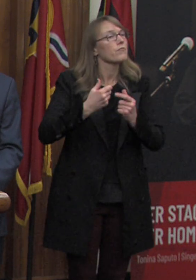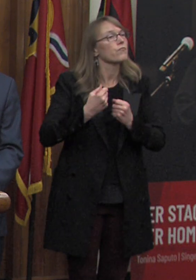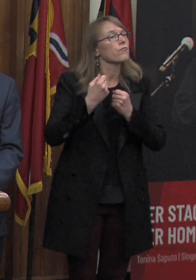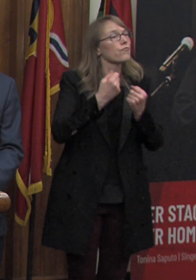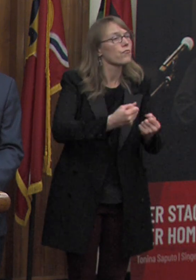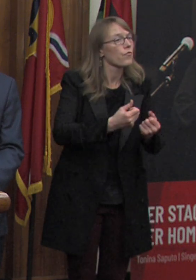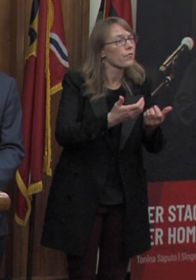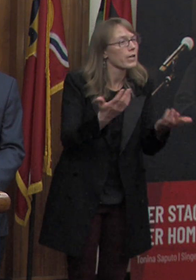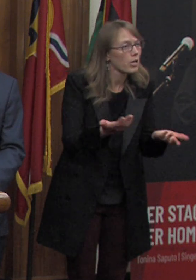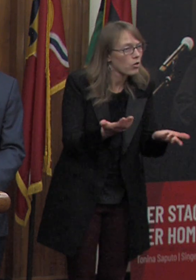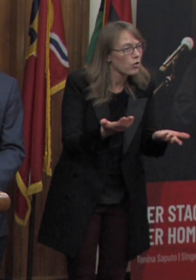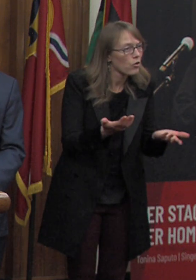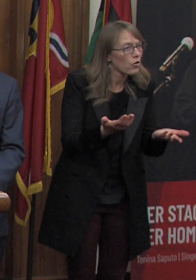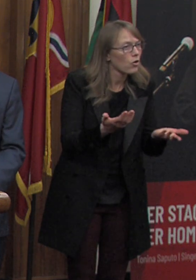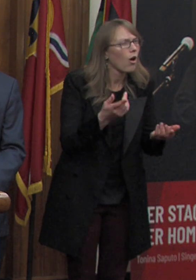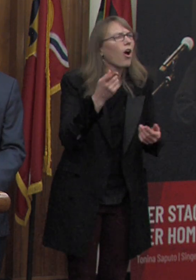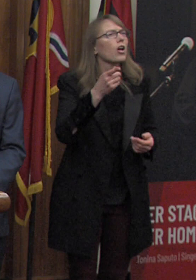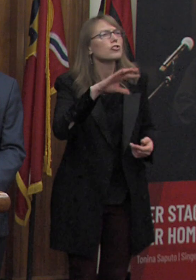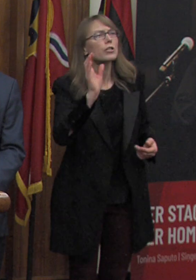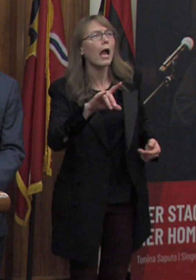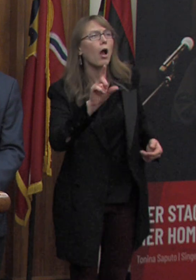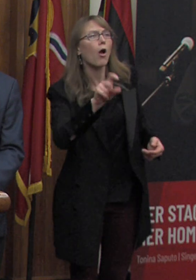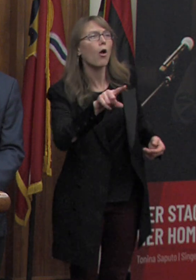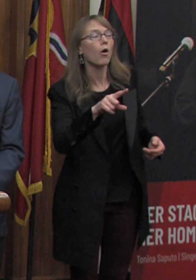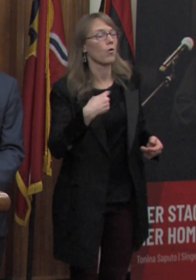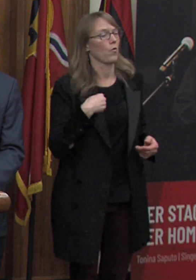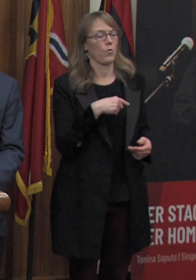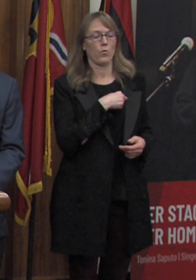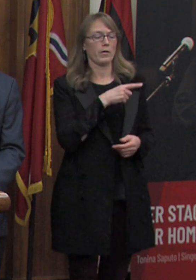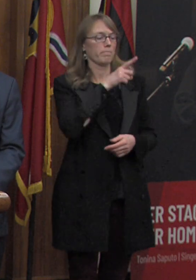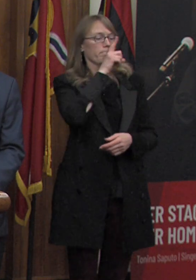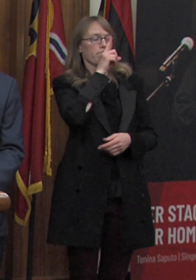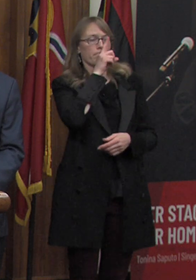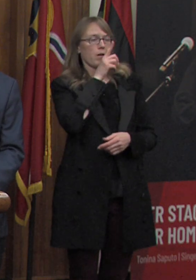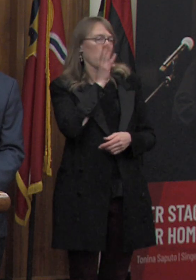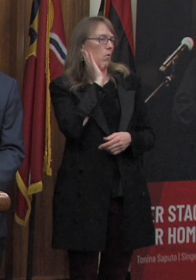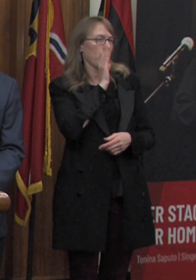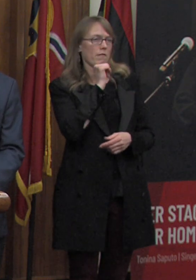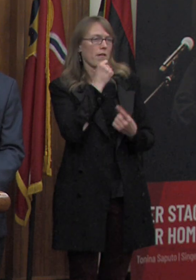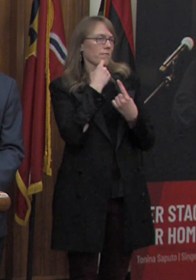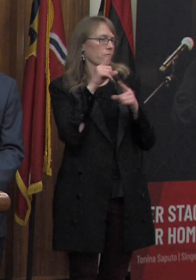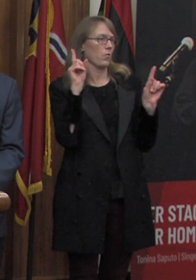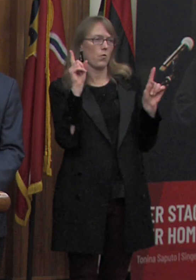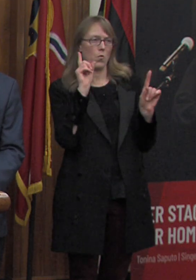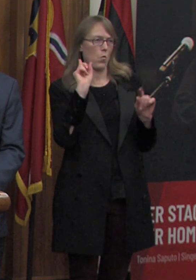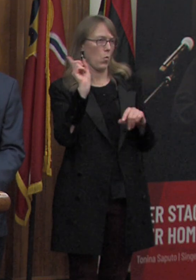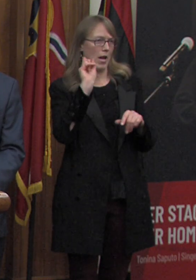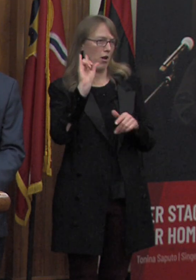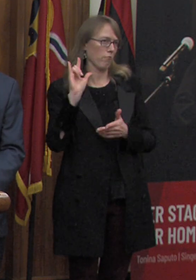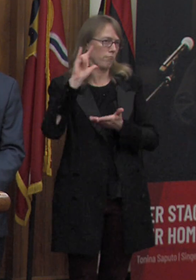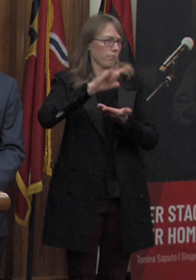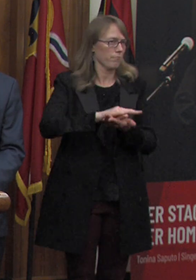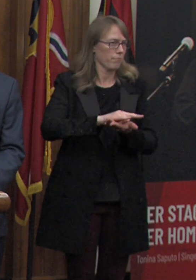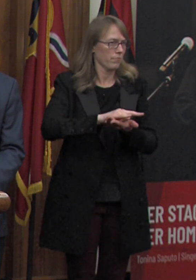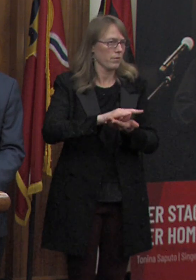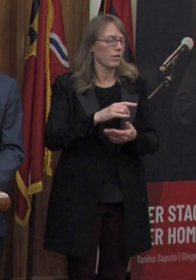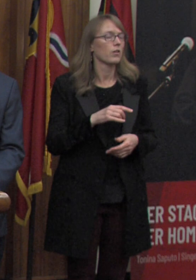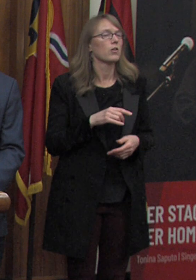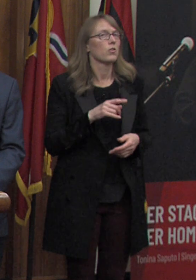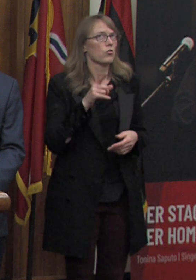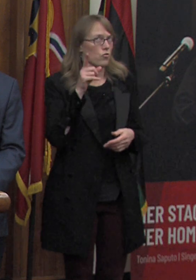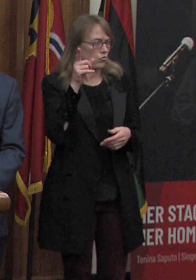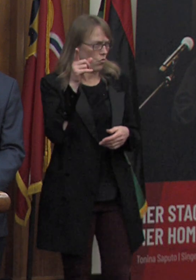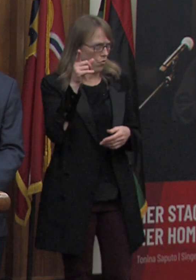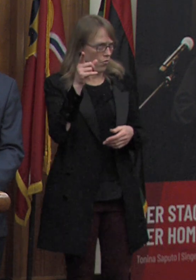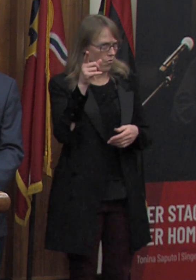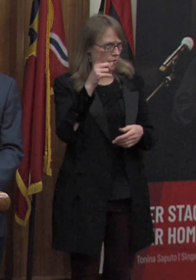Chicago? We're not going to disclose where they flew into. They flew in from another country. Right. And then they drove here.